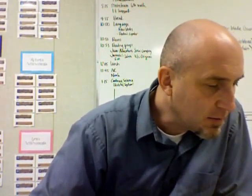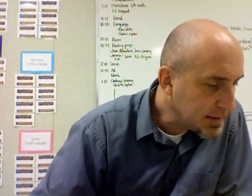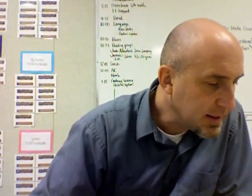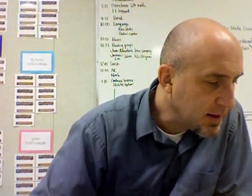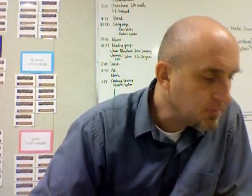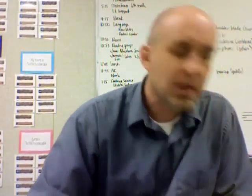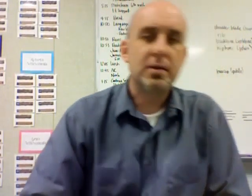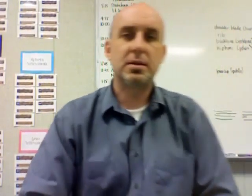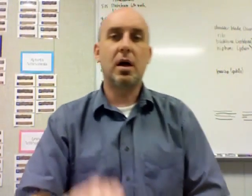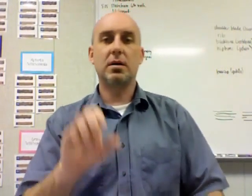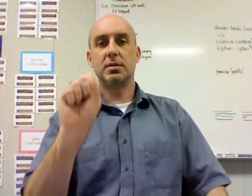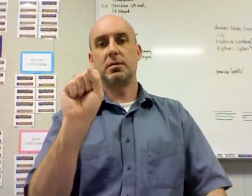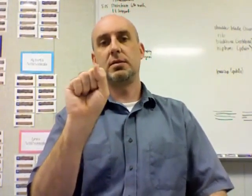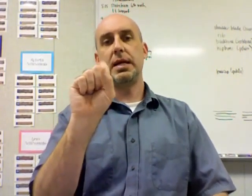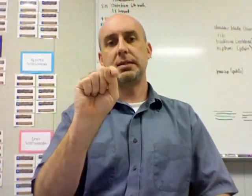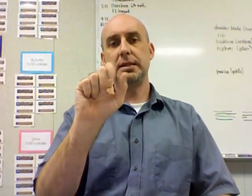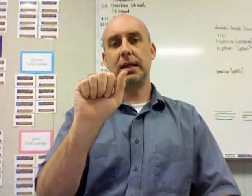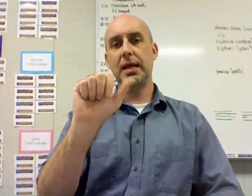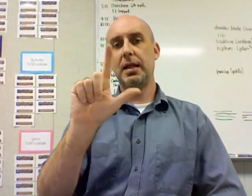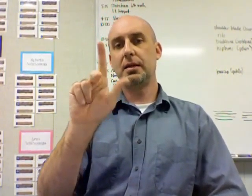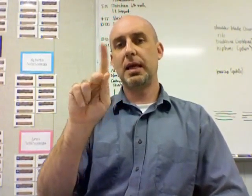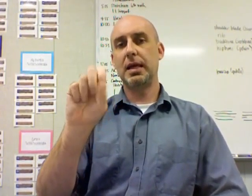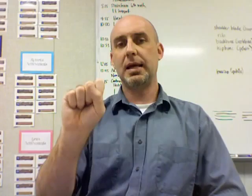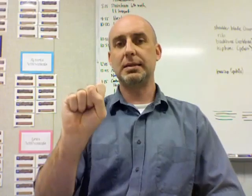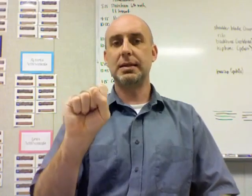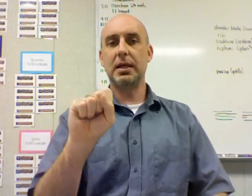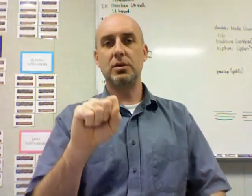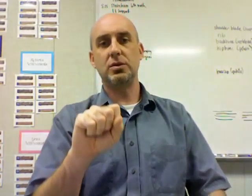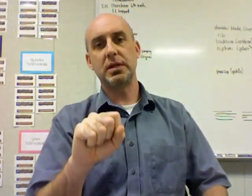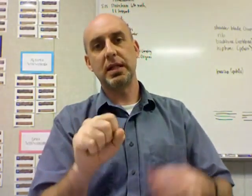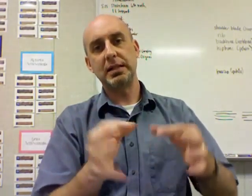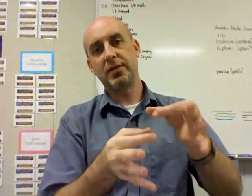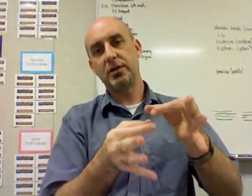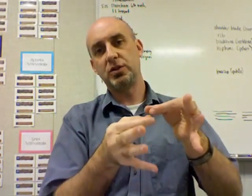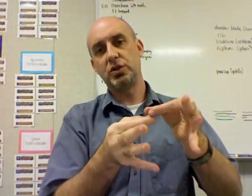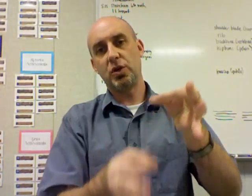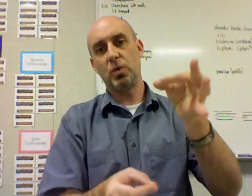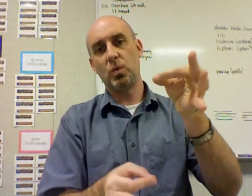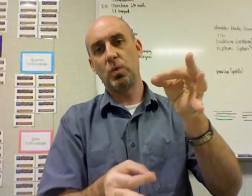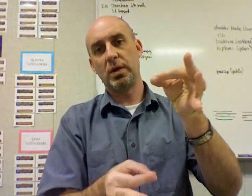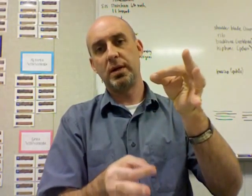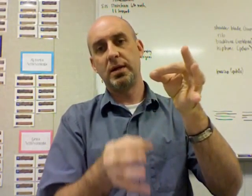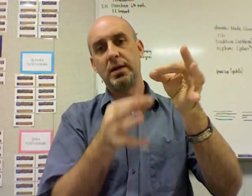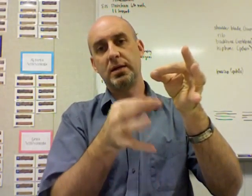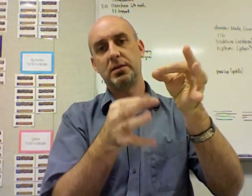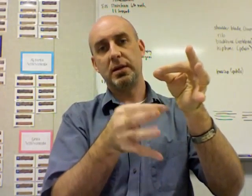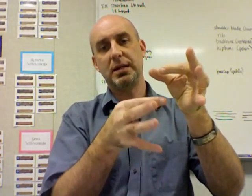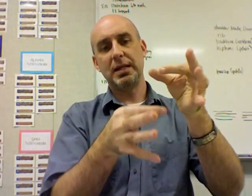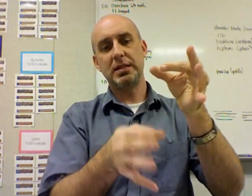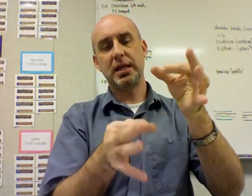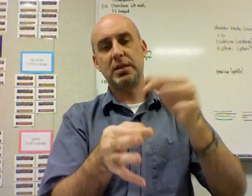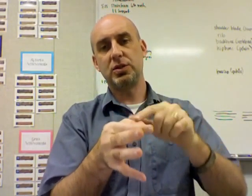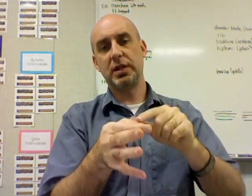messed that up. Stalks. S-T-A-L-K-S. Again, you use a classifier to show. Sorry, this hand should